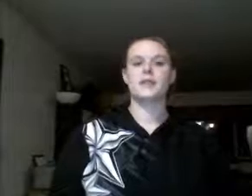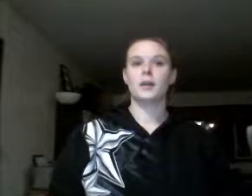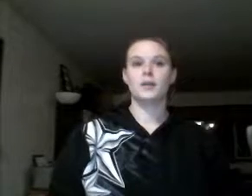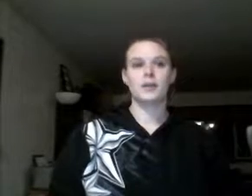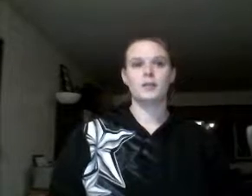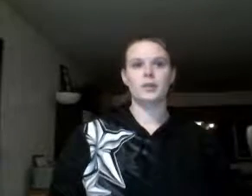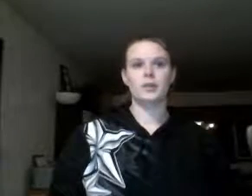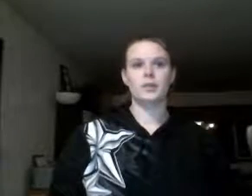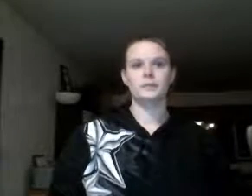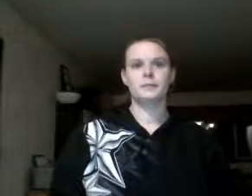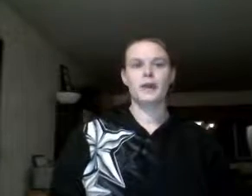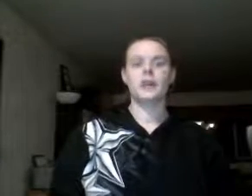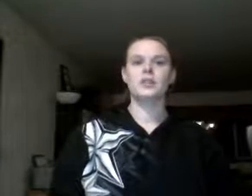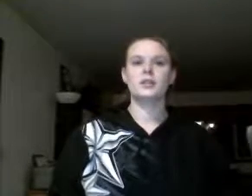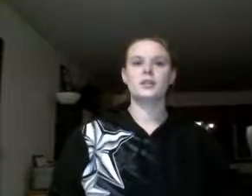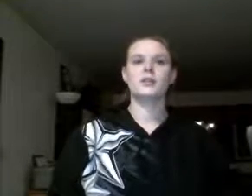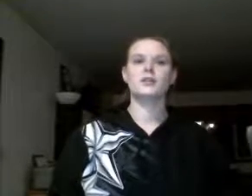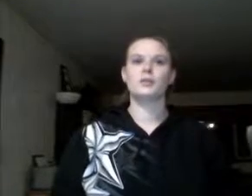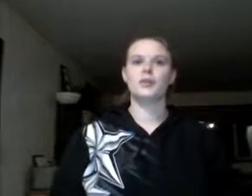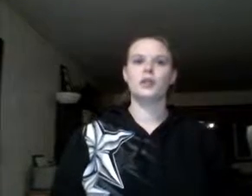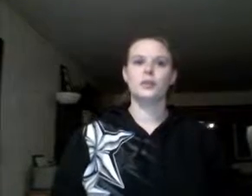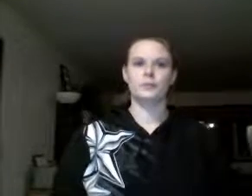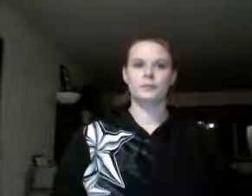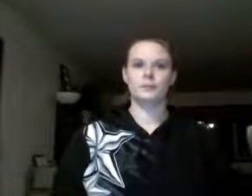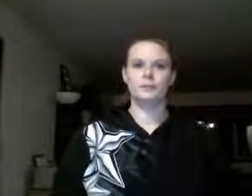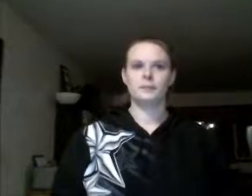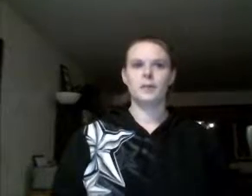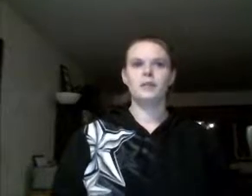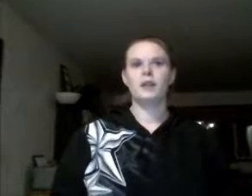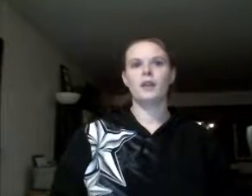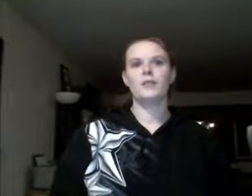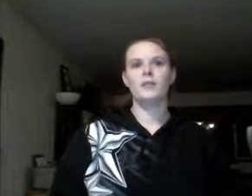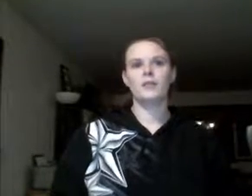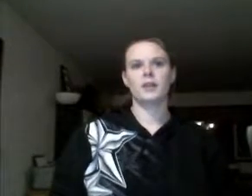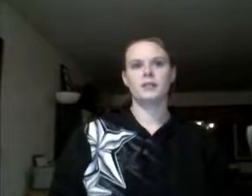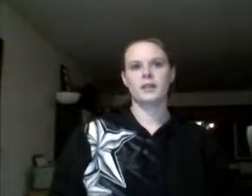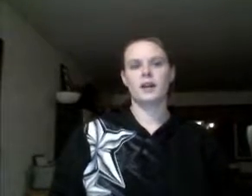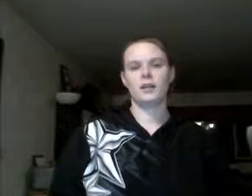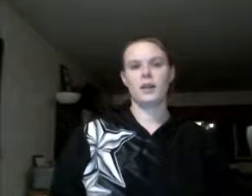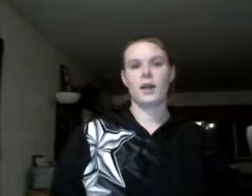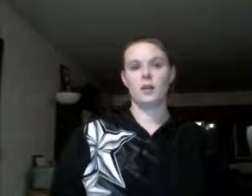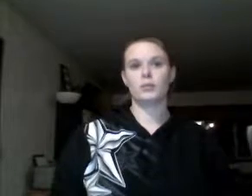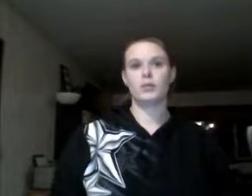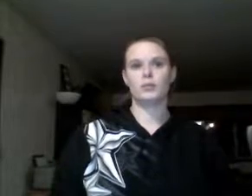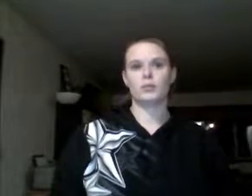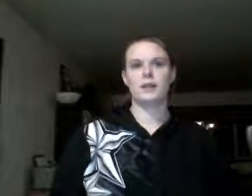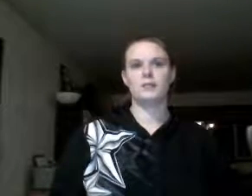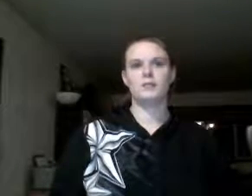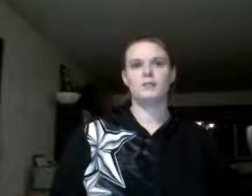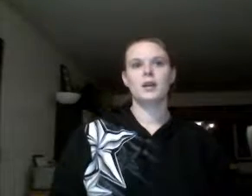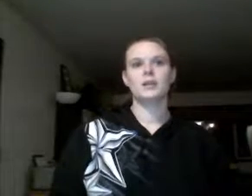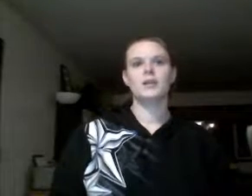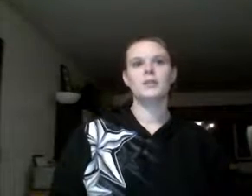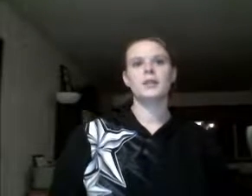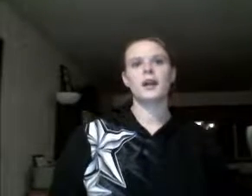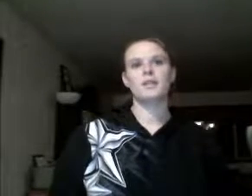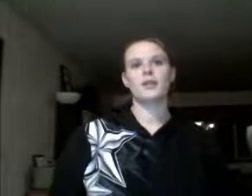within a budget, and just that there's so much to do. There are a few things that can help reduce stress. Tips that I have heard of